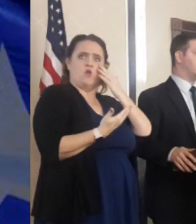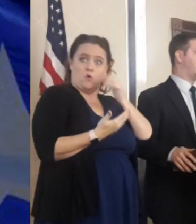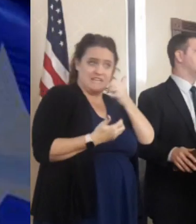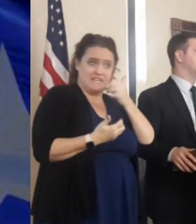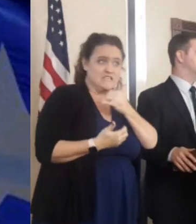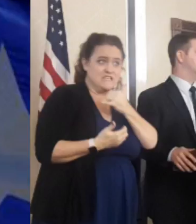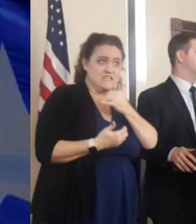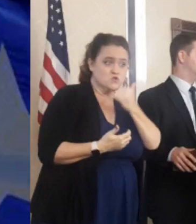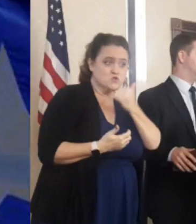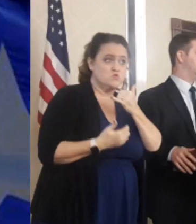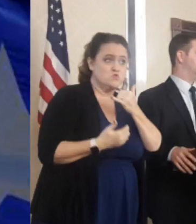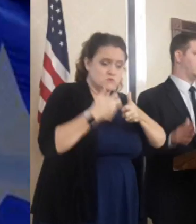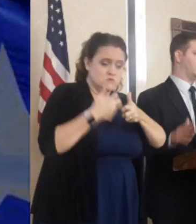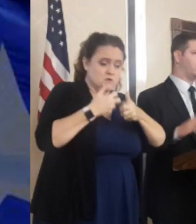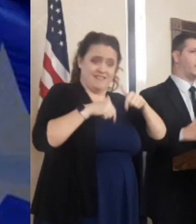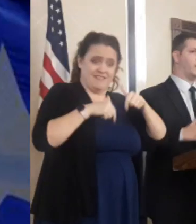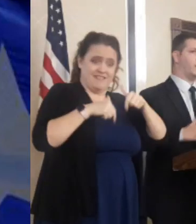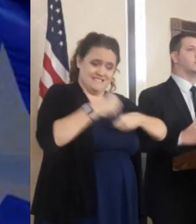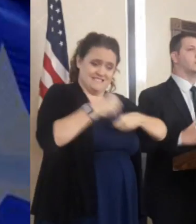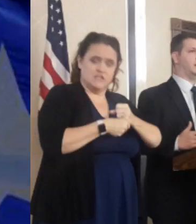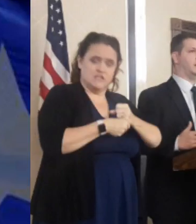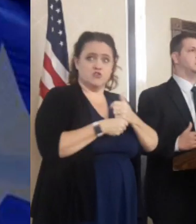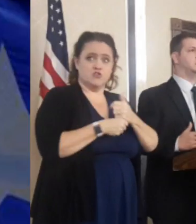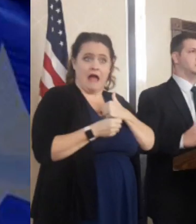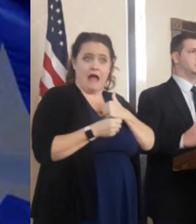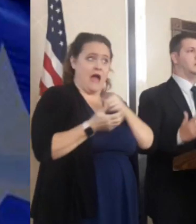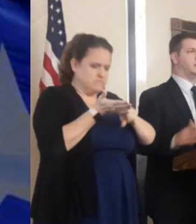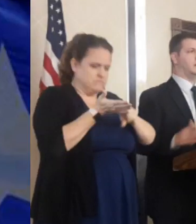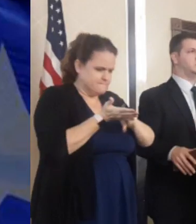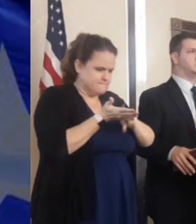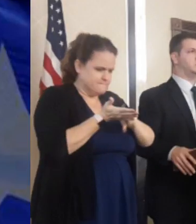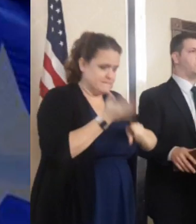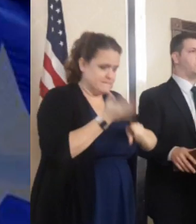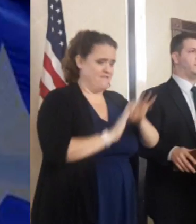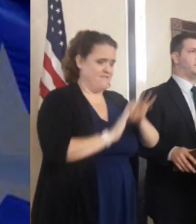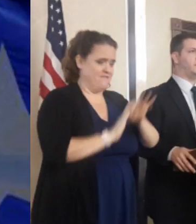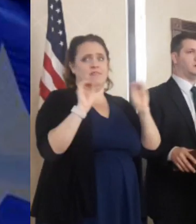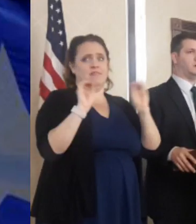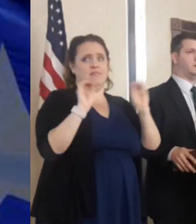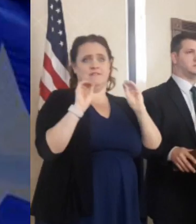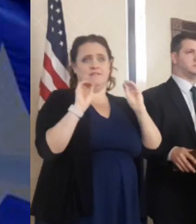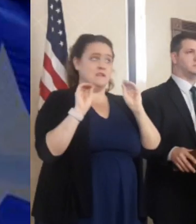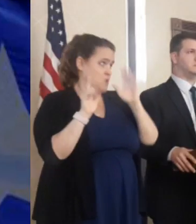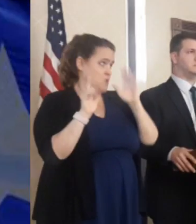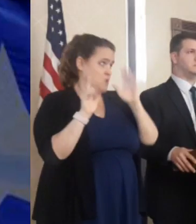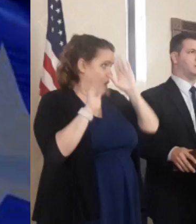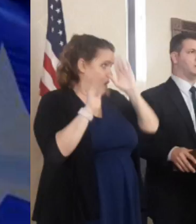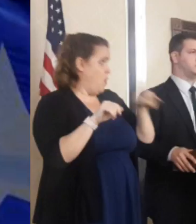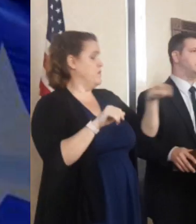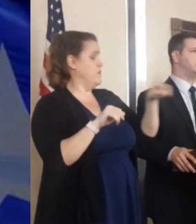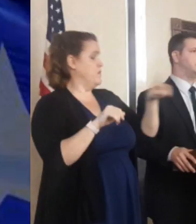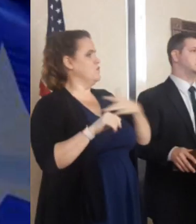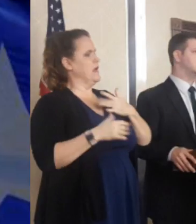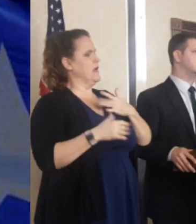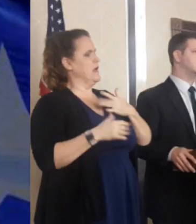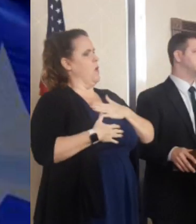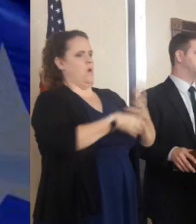any from what I looked at. So hopefully that gives y'all some much needed peace.